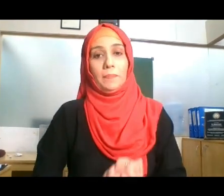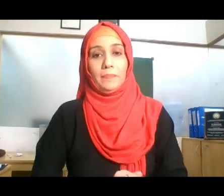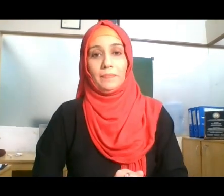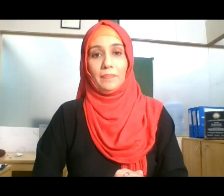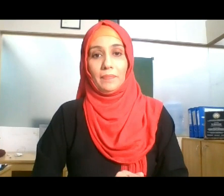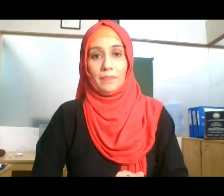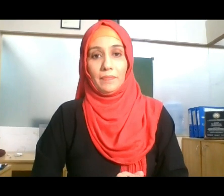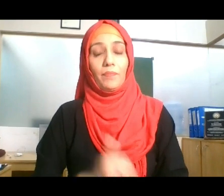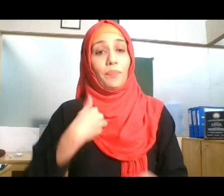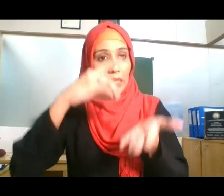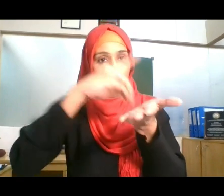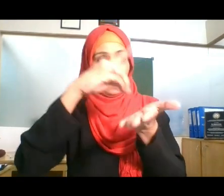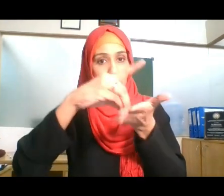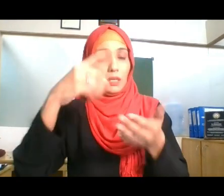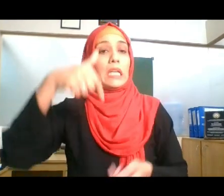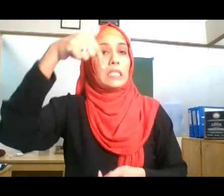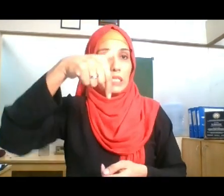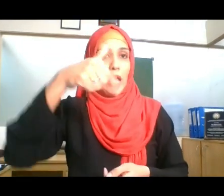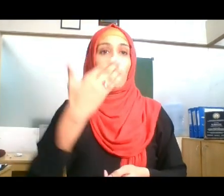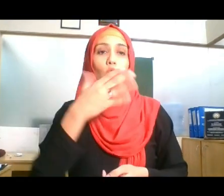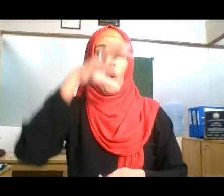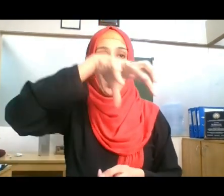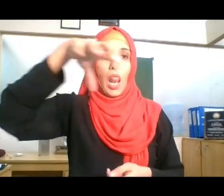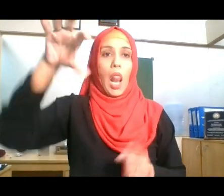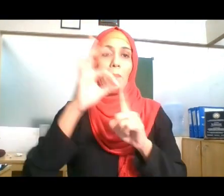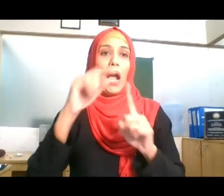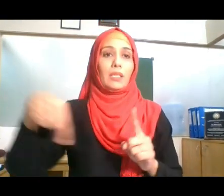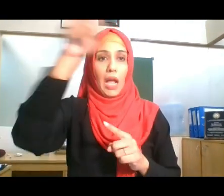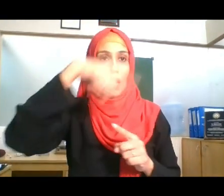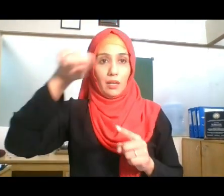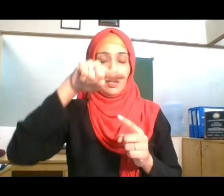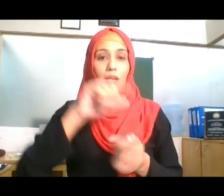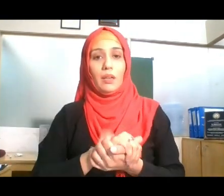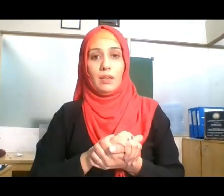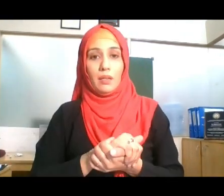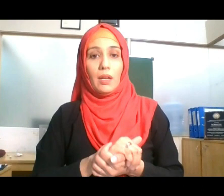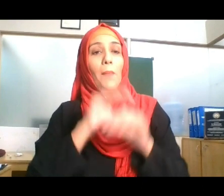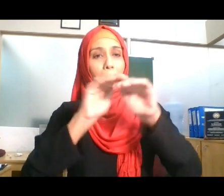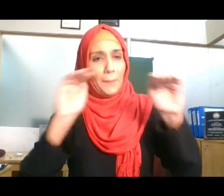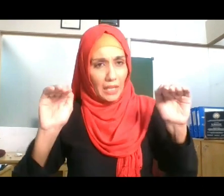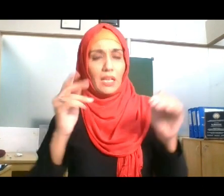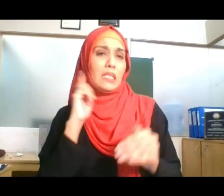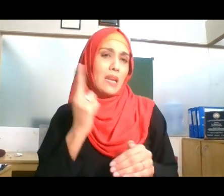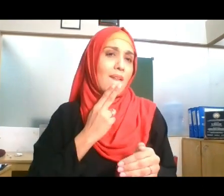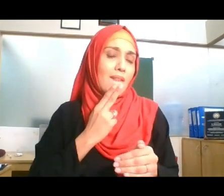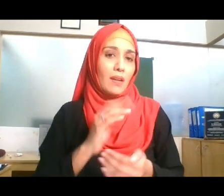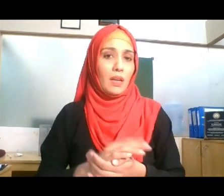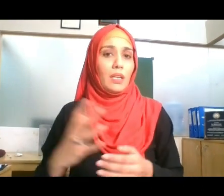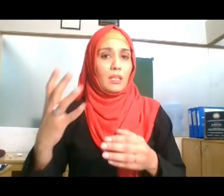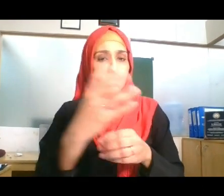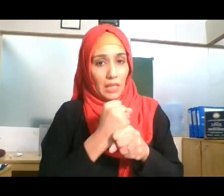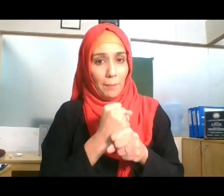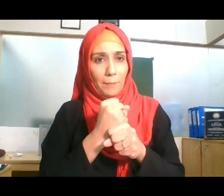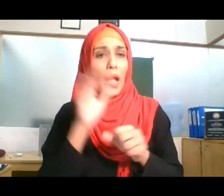In our Deaf Reach schools, we have 7 Deaf Reach campuses across Pakistan with over 1,000 deaf students, and all of these come